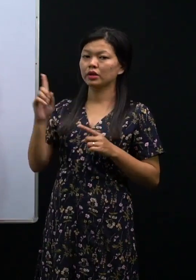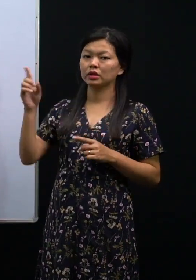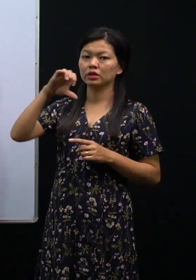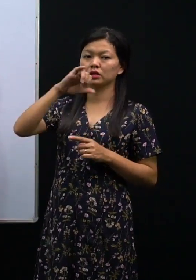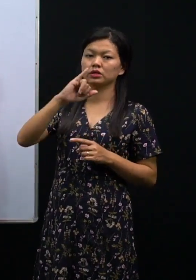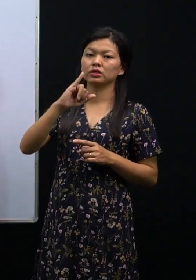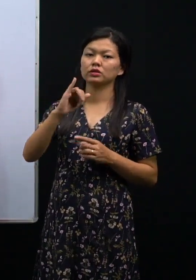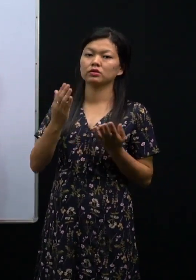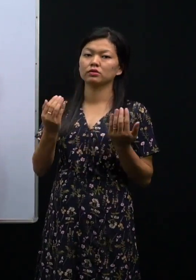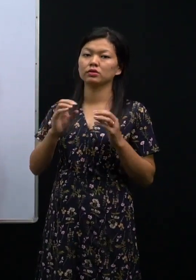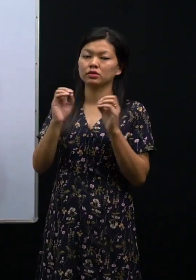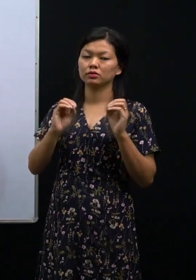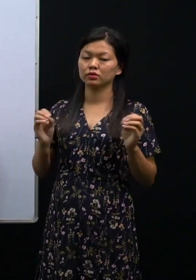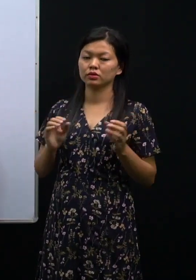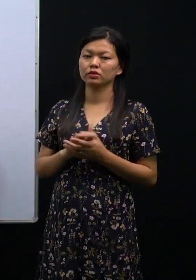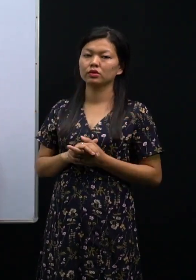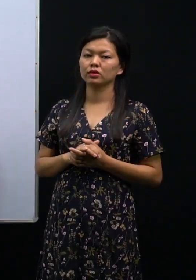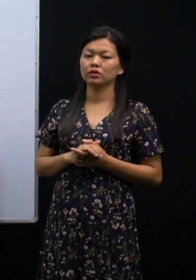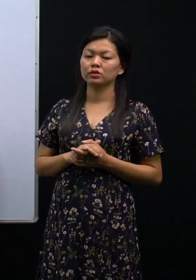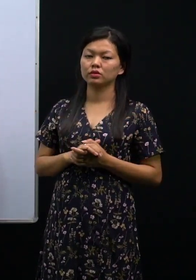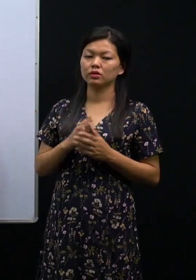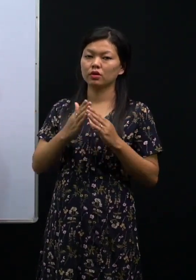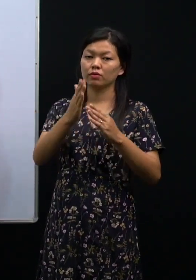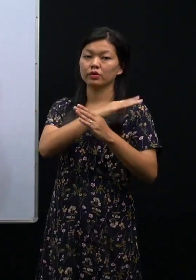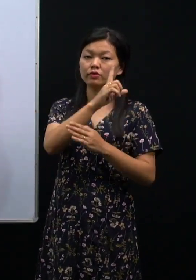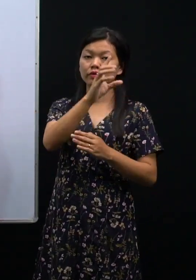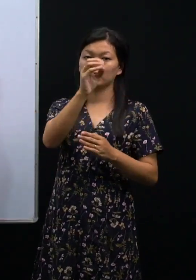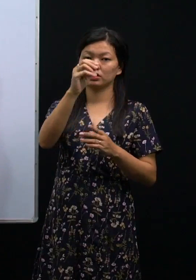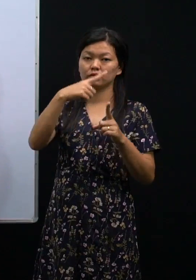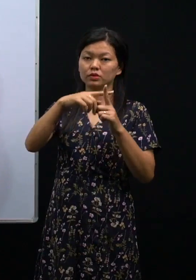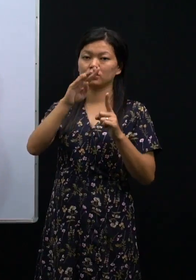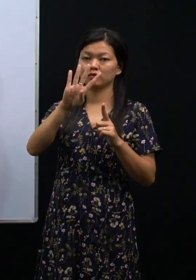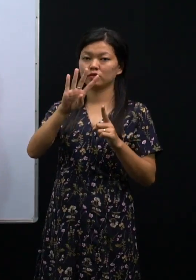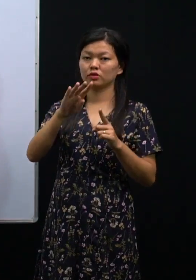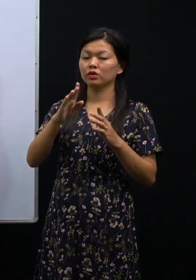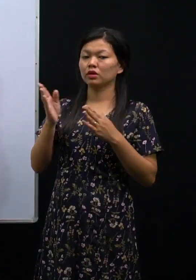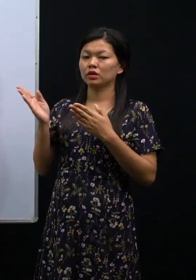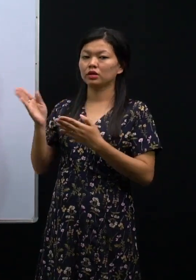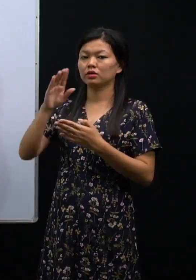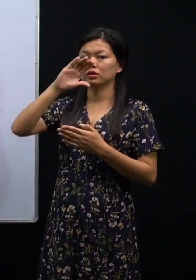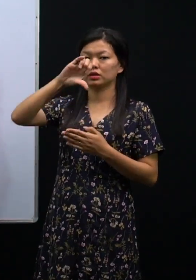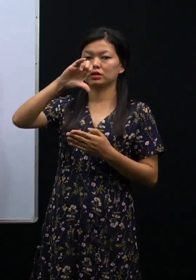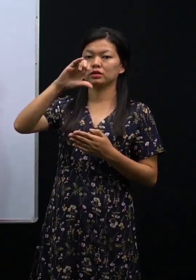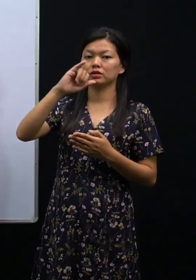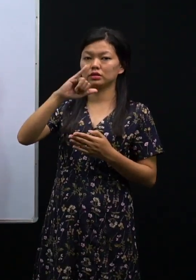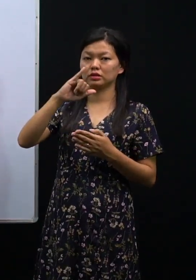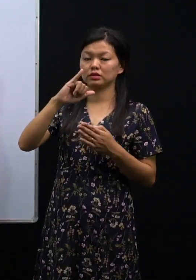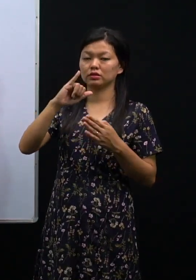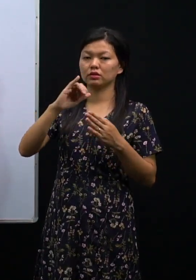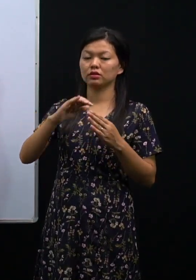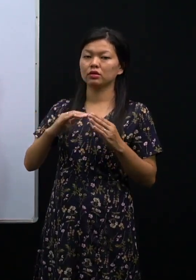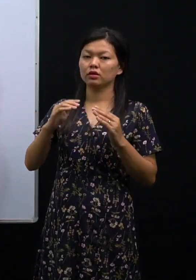that. 100 plus you cannot do because below 100. So what you will do here, you will write here,